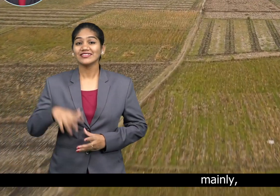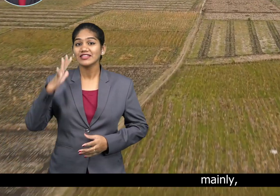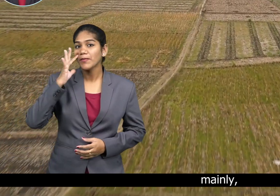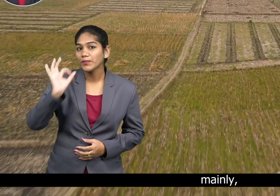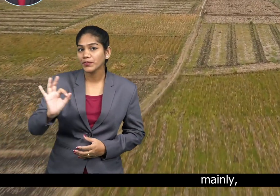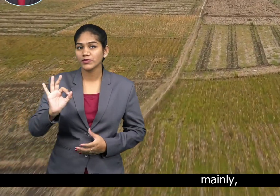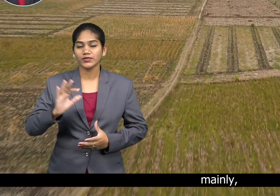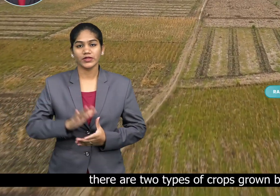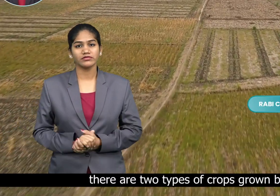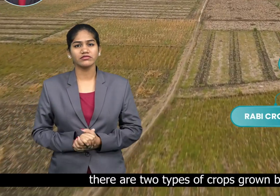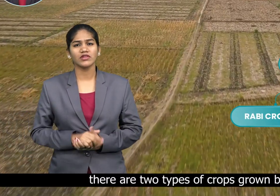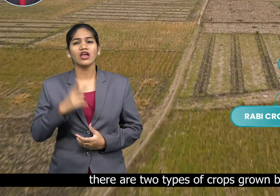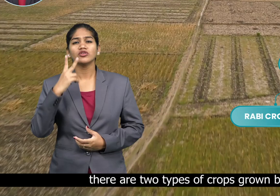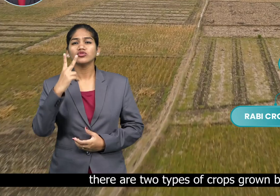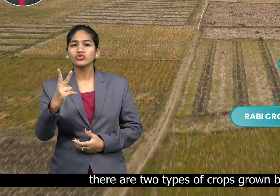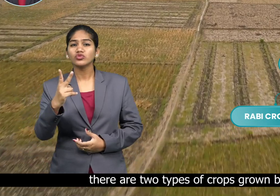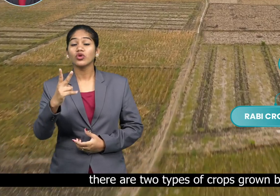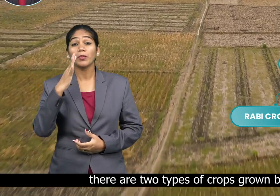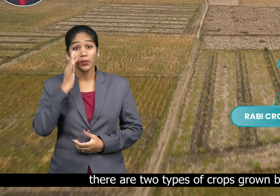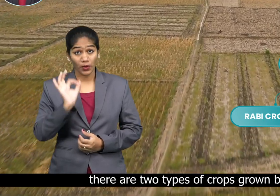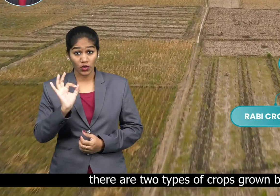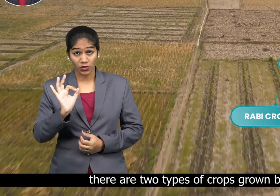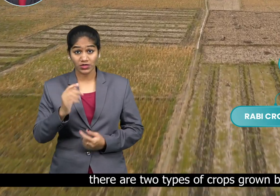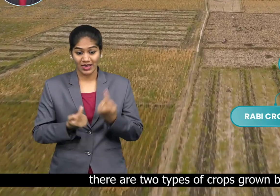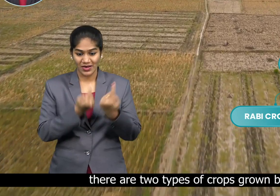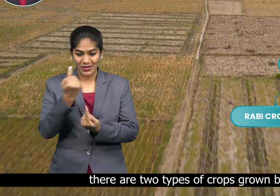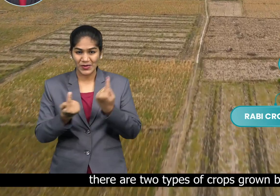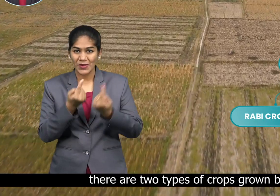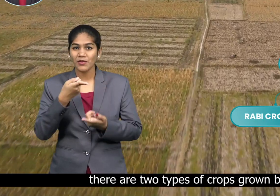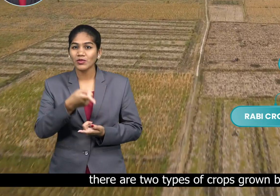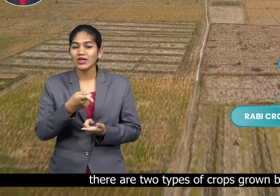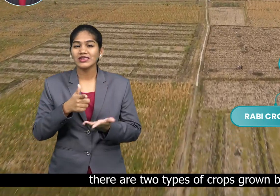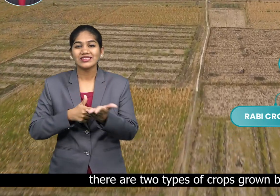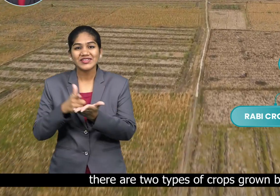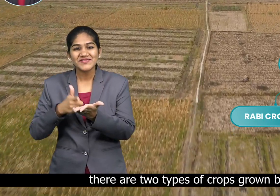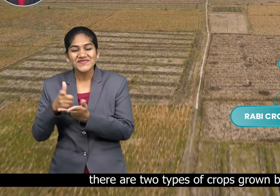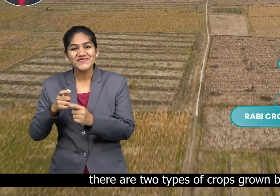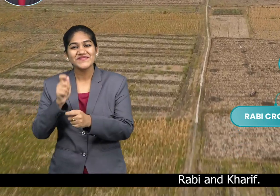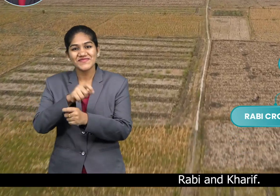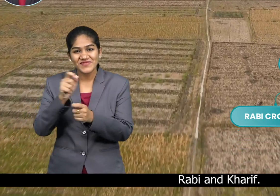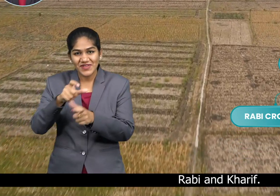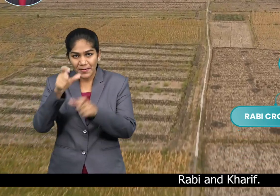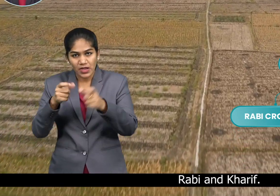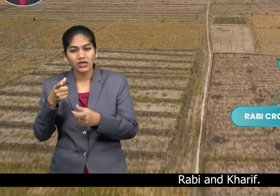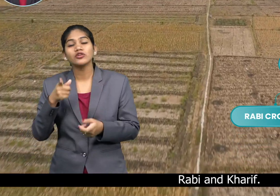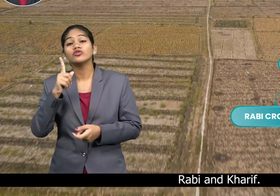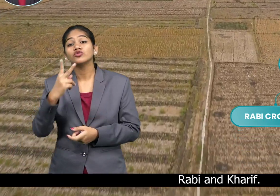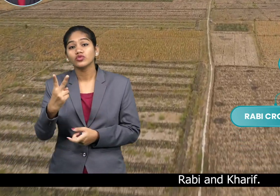Mainly, there are two types of crops grown by the farmers, Rabi and